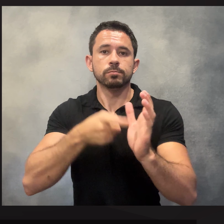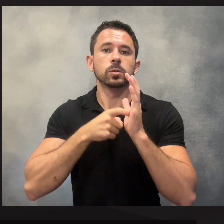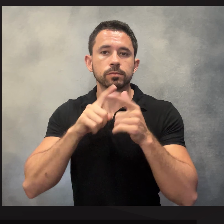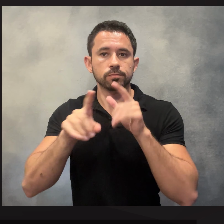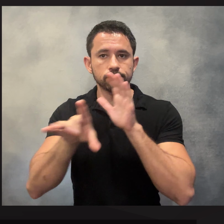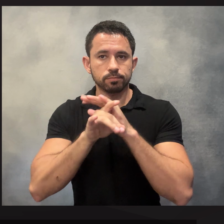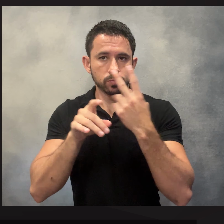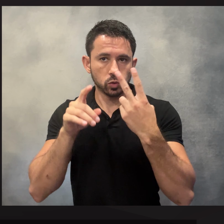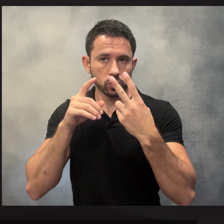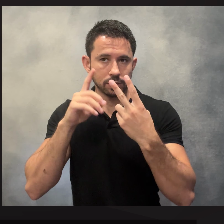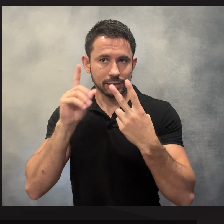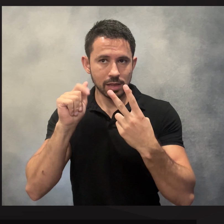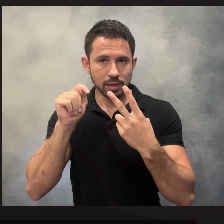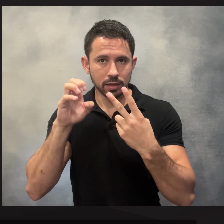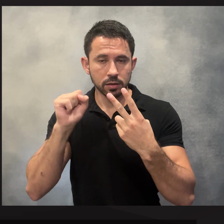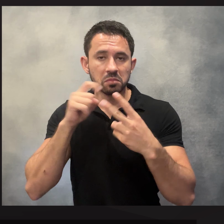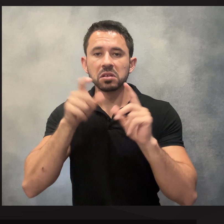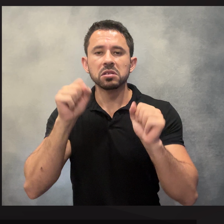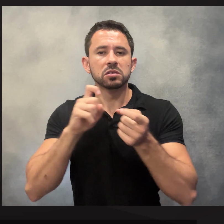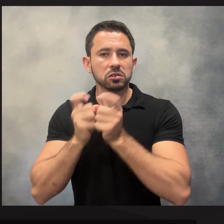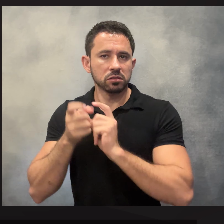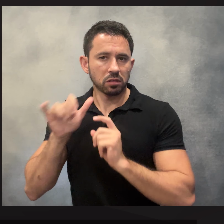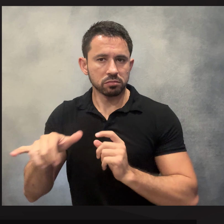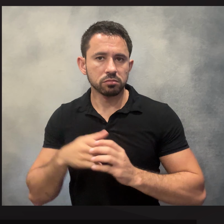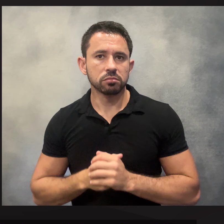two dates, but you can change that.